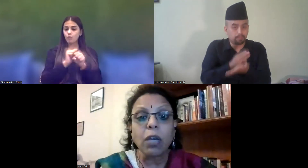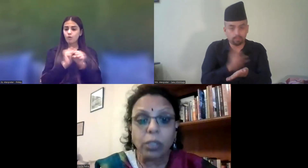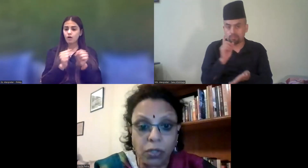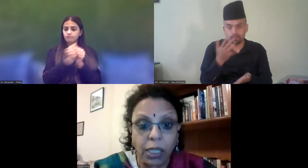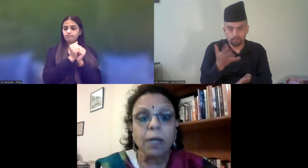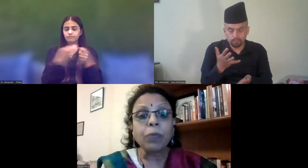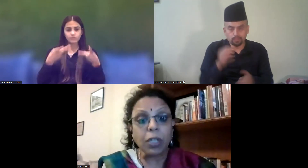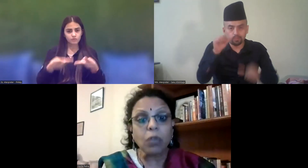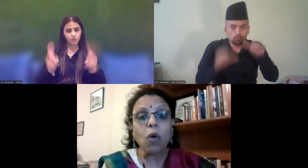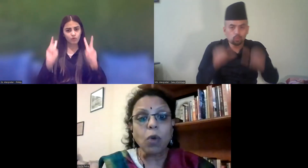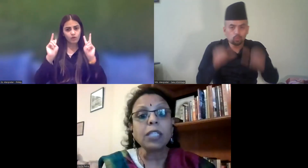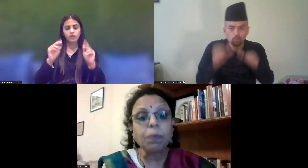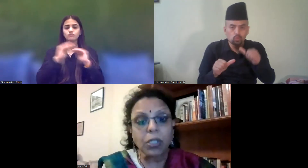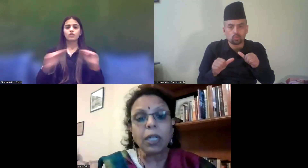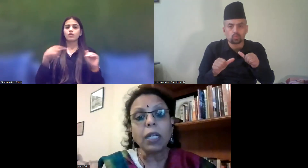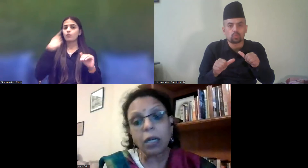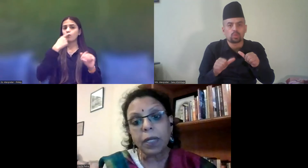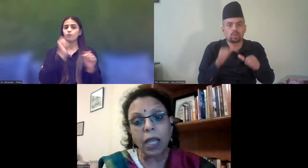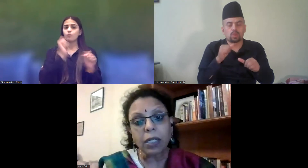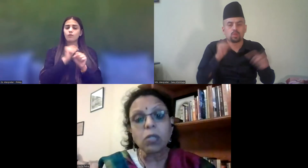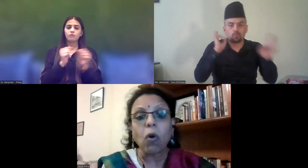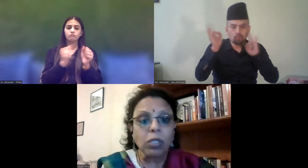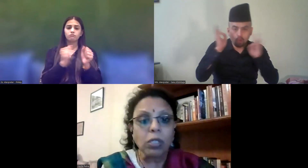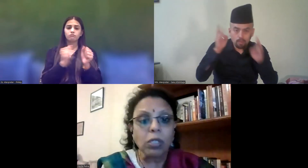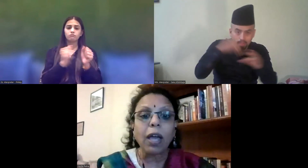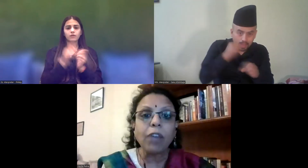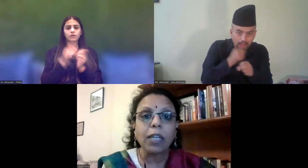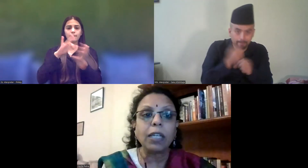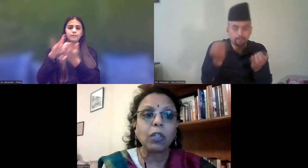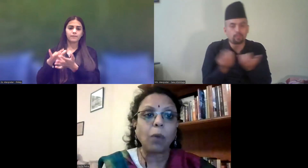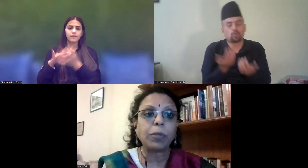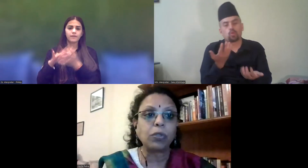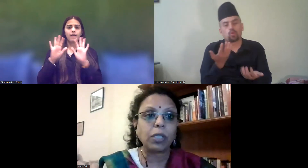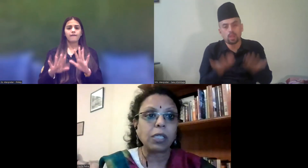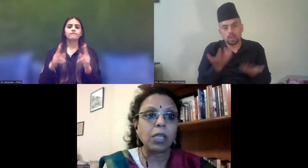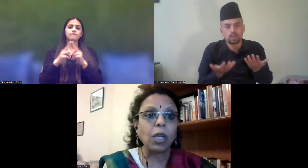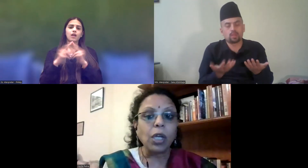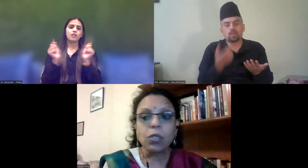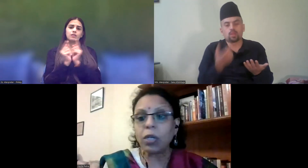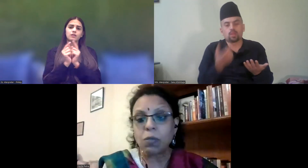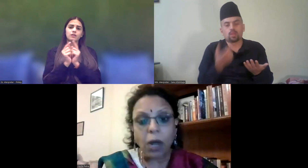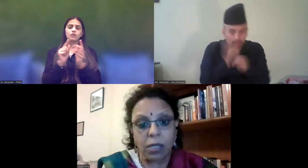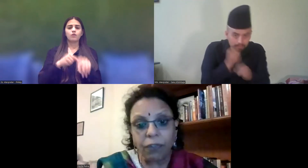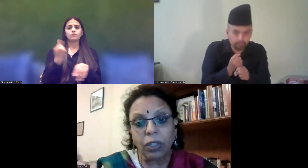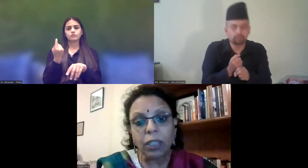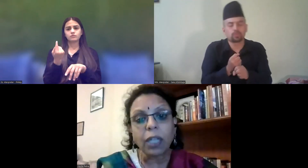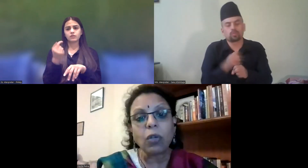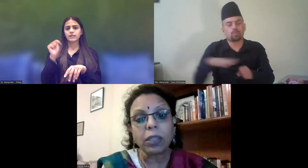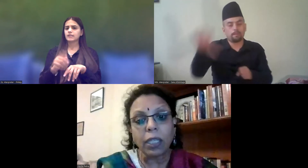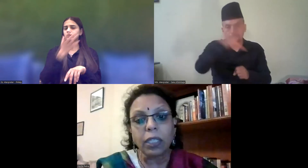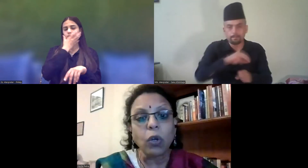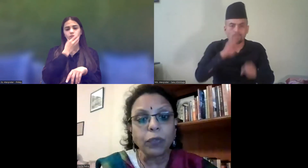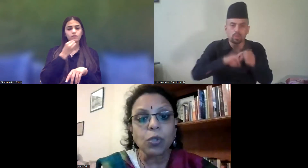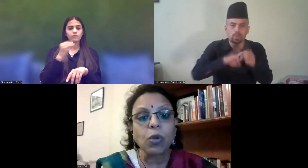on the streets, children who are working especially in urban areas also have very little opportunities. So it is wonderful that